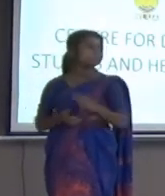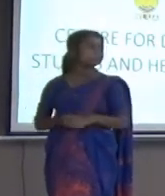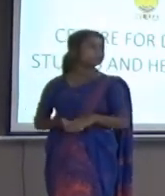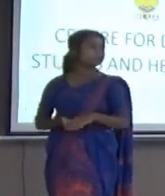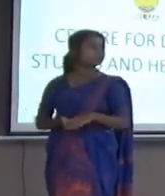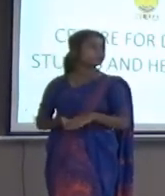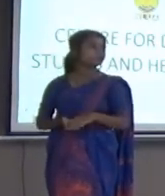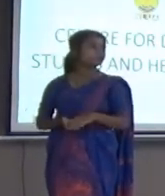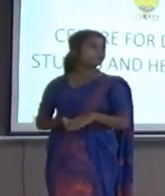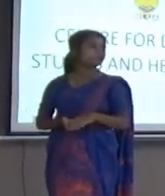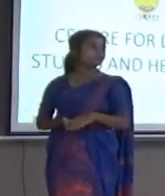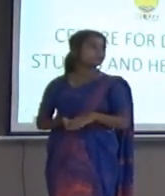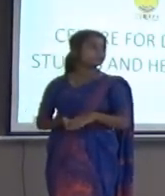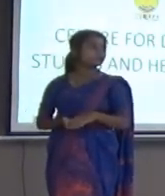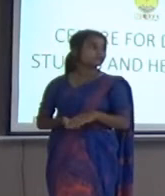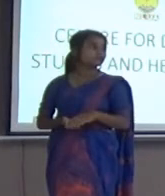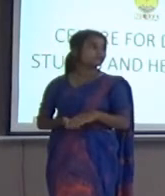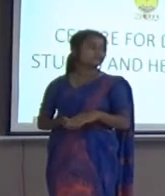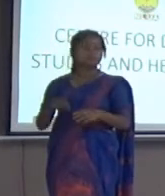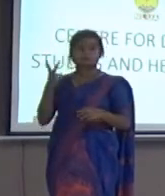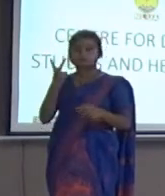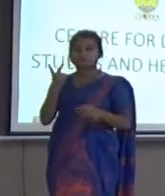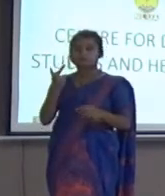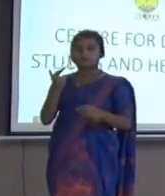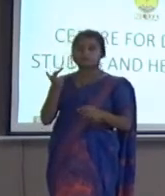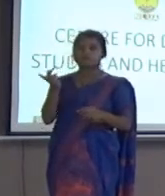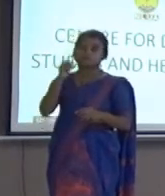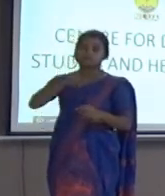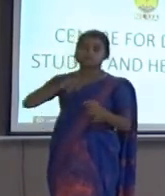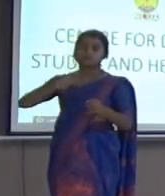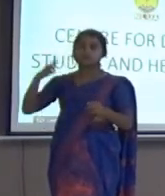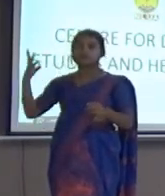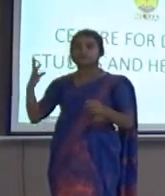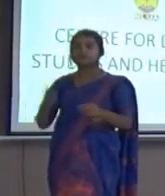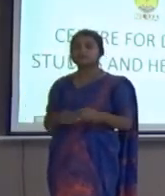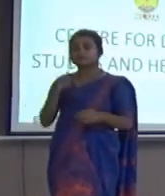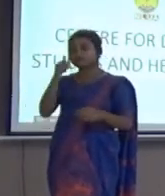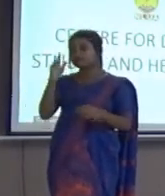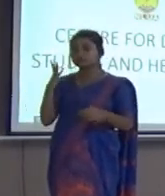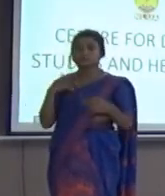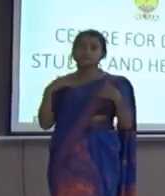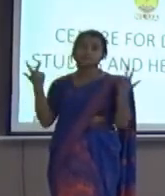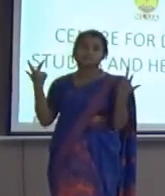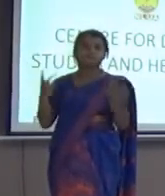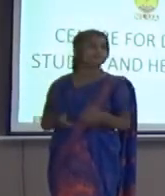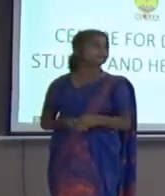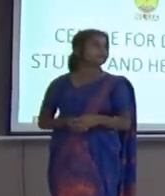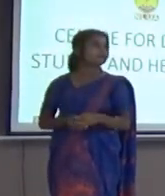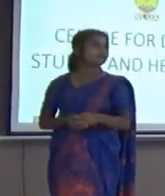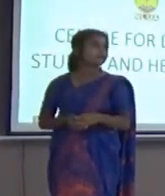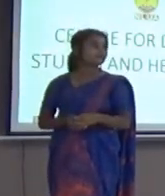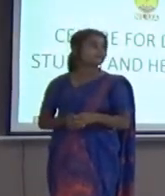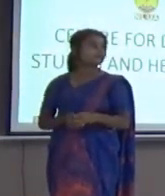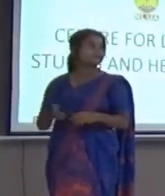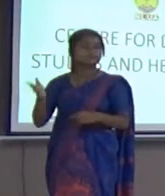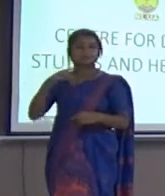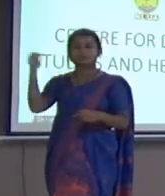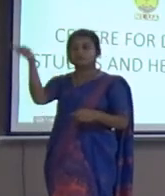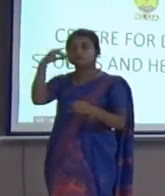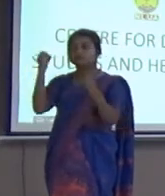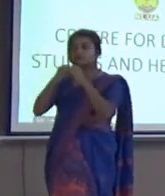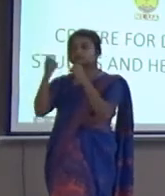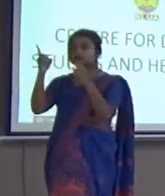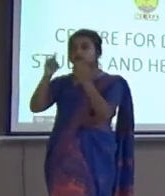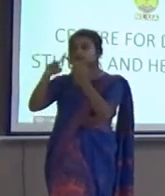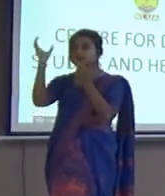whether to have a child or not to have a child, whether she has control over her biological